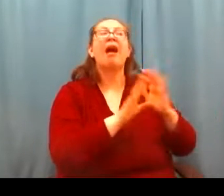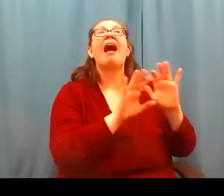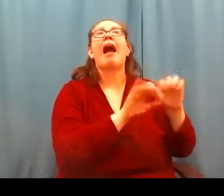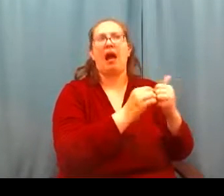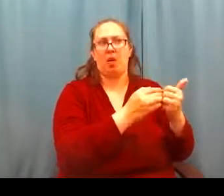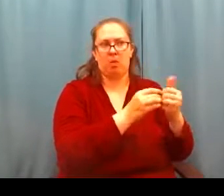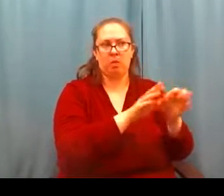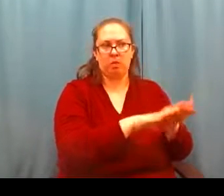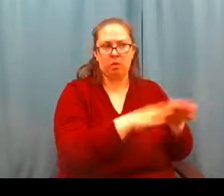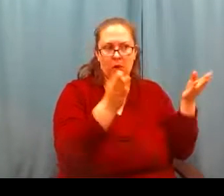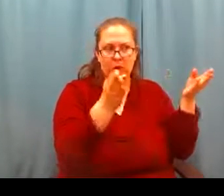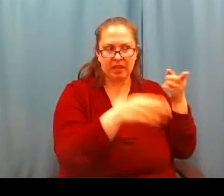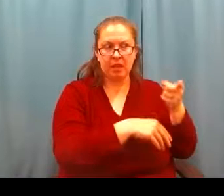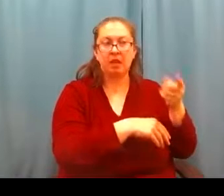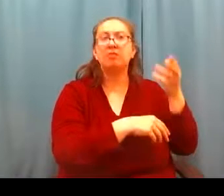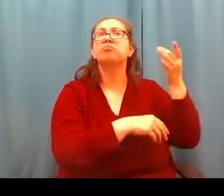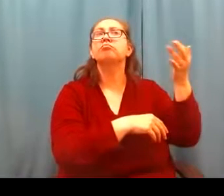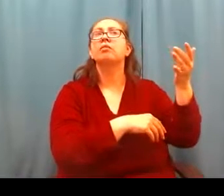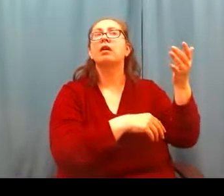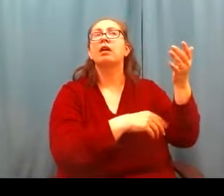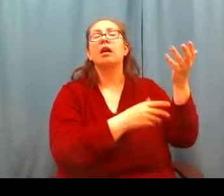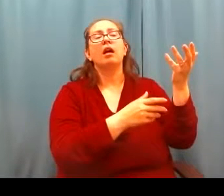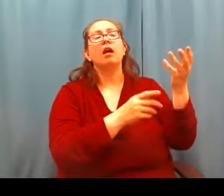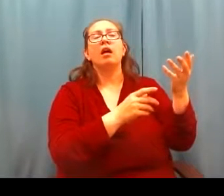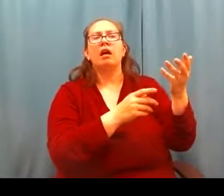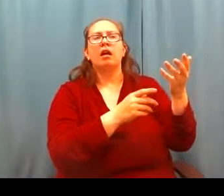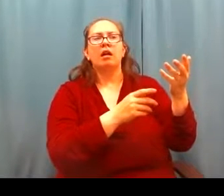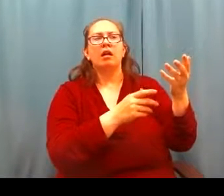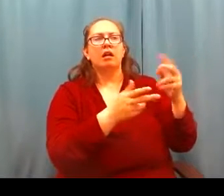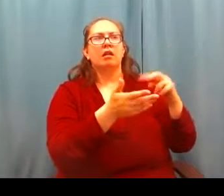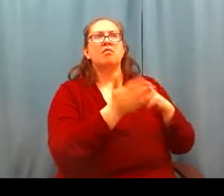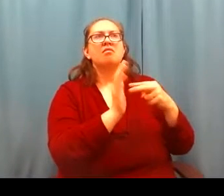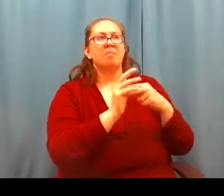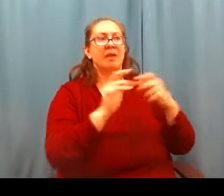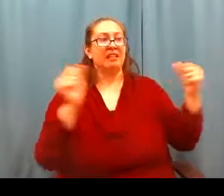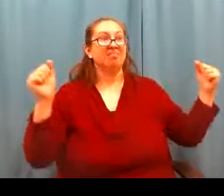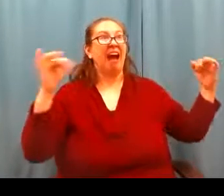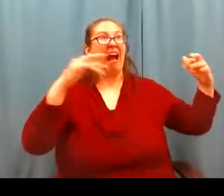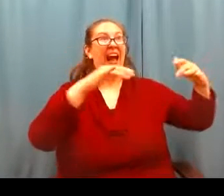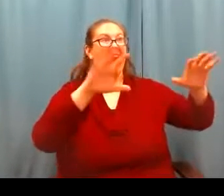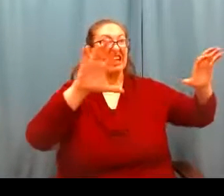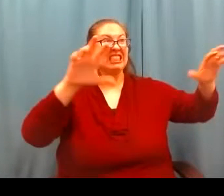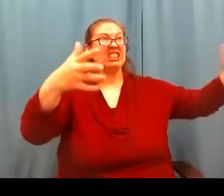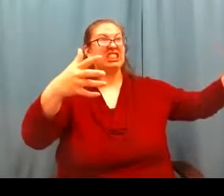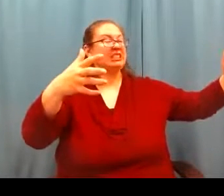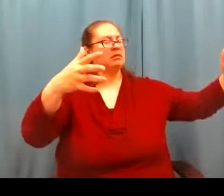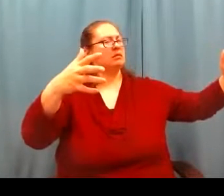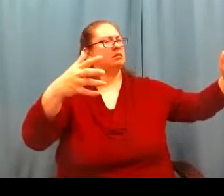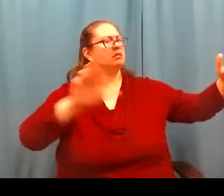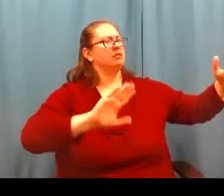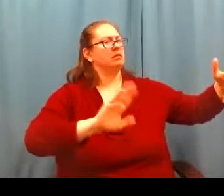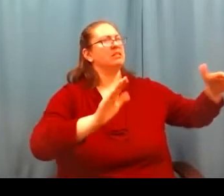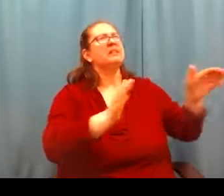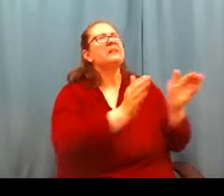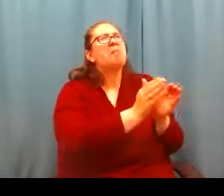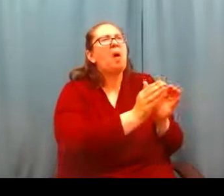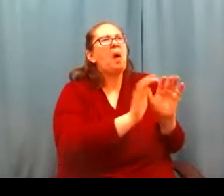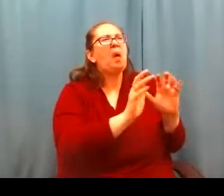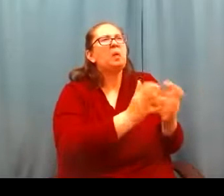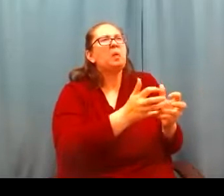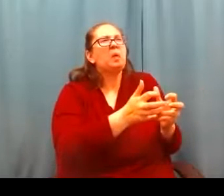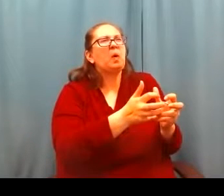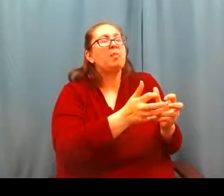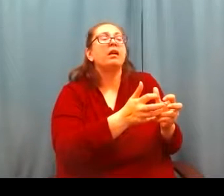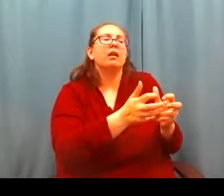time. They do have to, smaller groups are certainly better. Even within a camp, you would want to